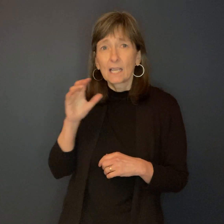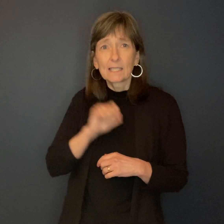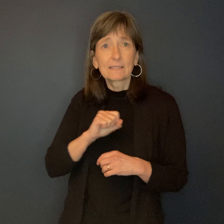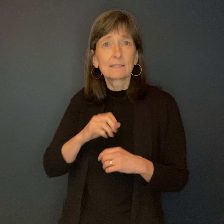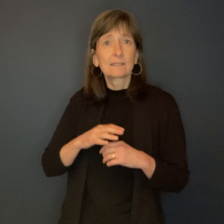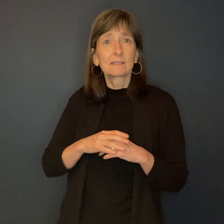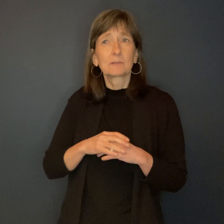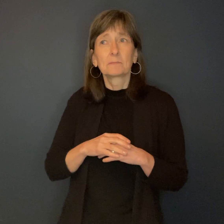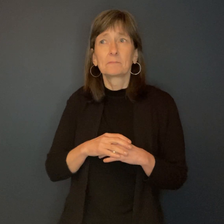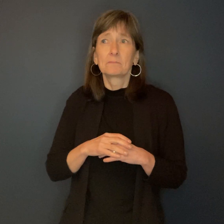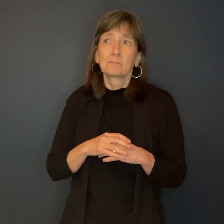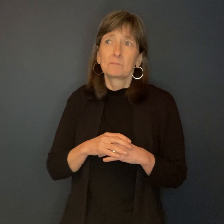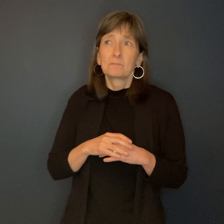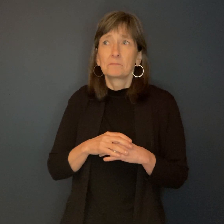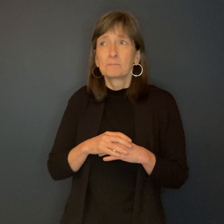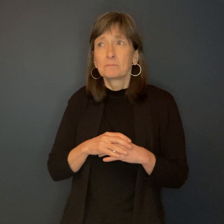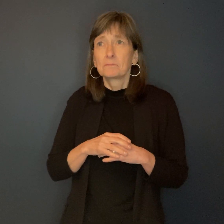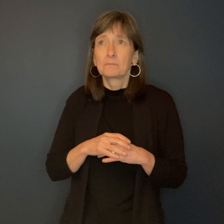that appealed to